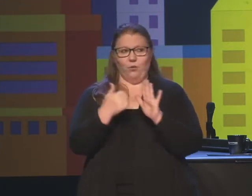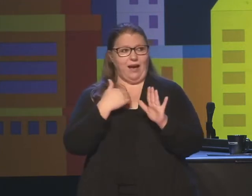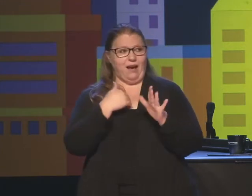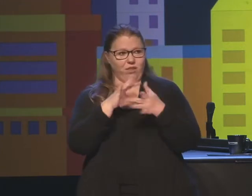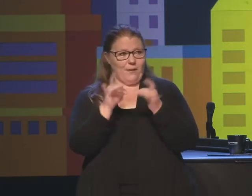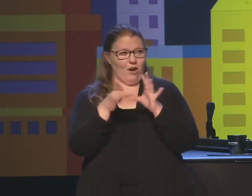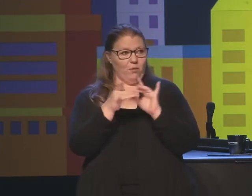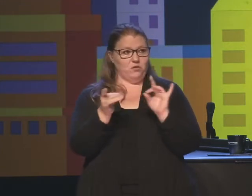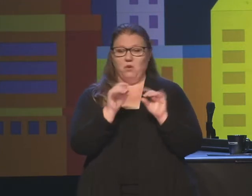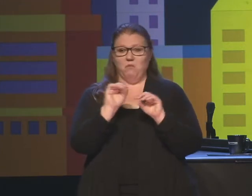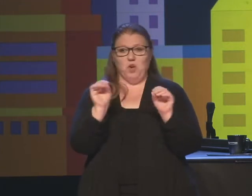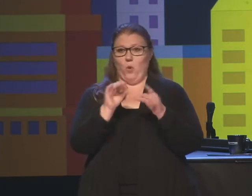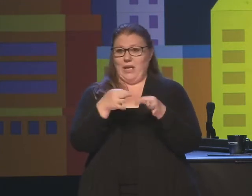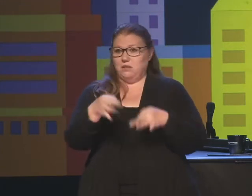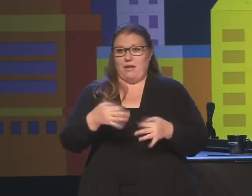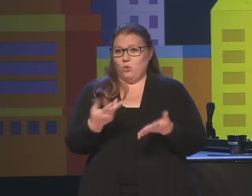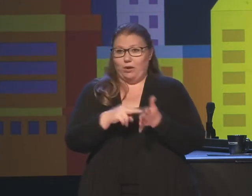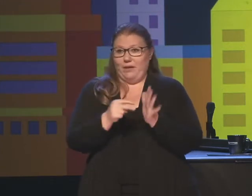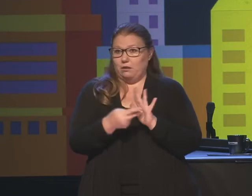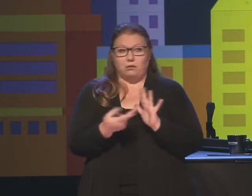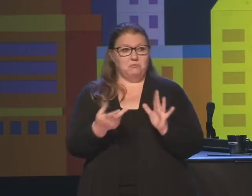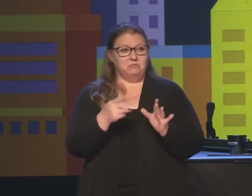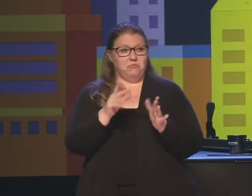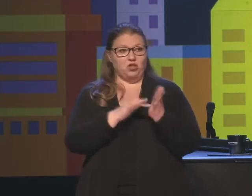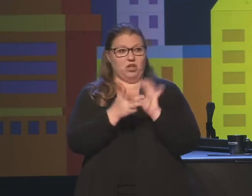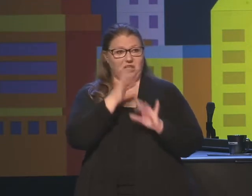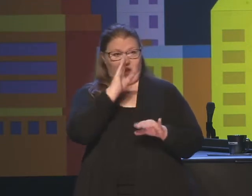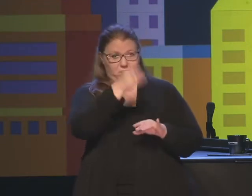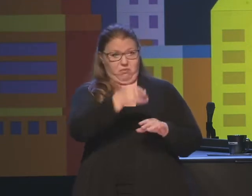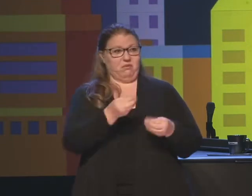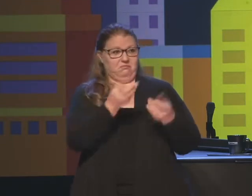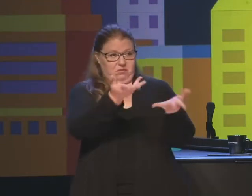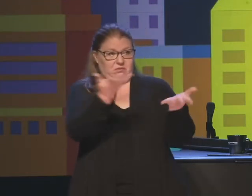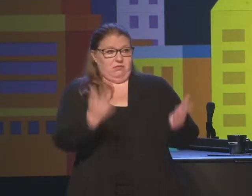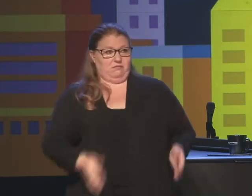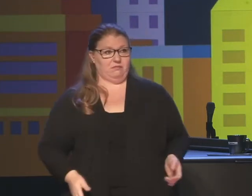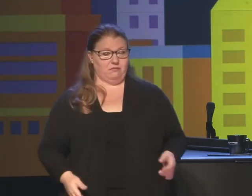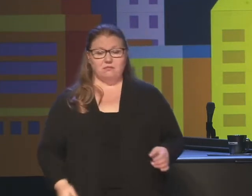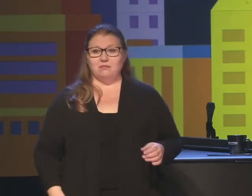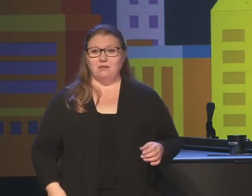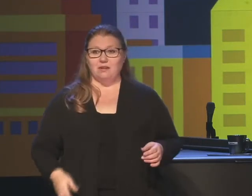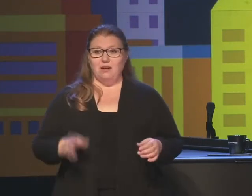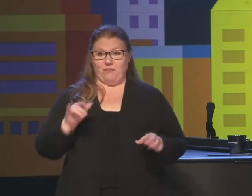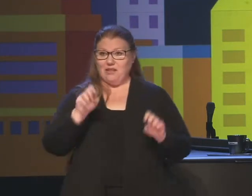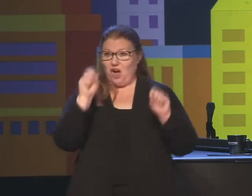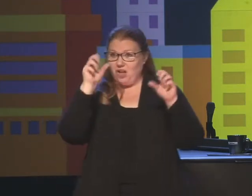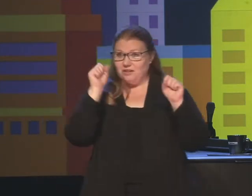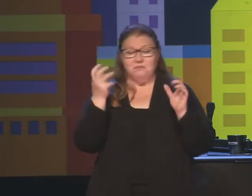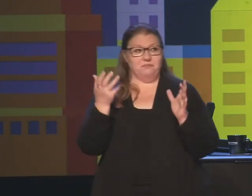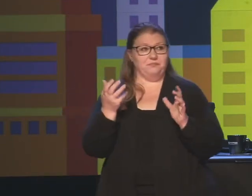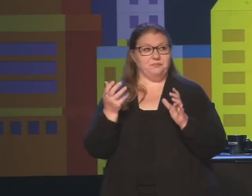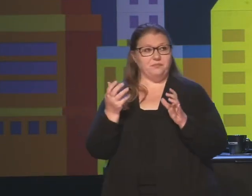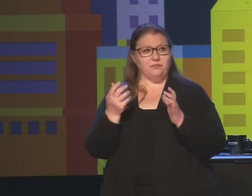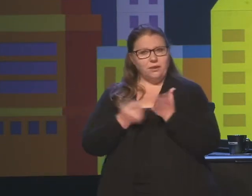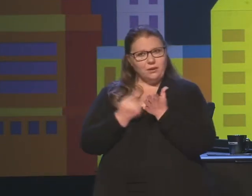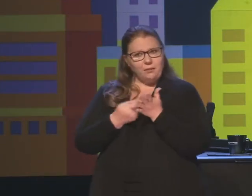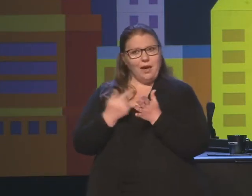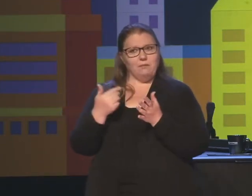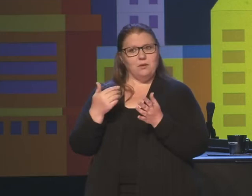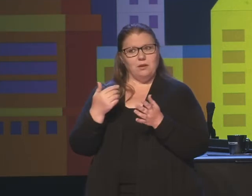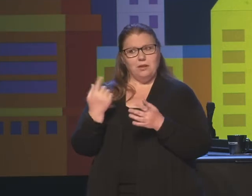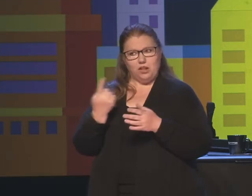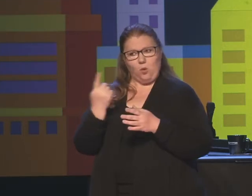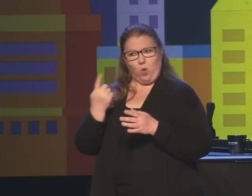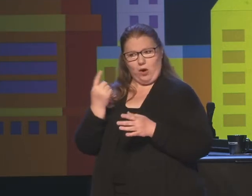there's no interpretation. Jesus just kind of gives it, and he's just like throws it out there for you, which is pretty awesome. Every now and then you get an